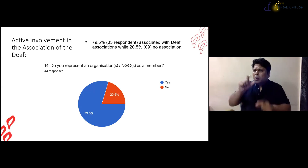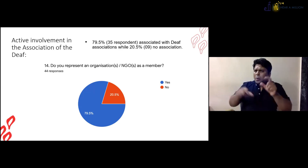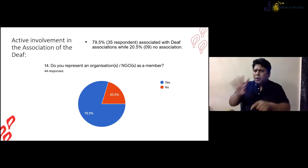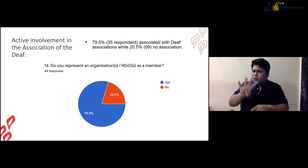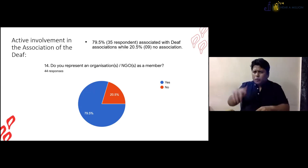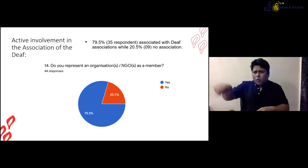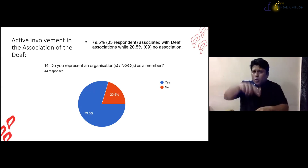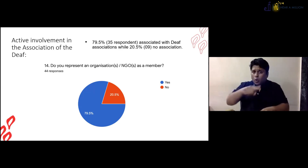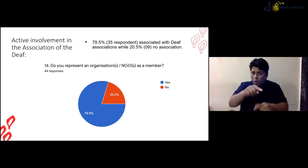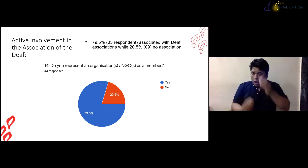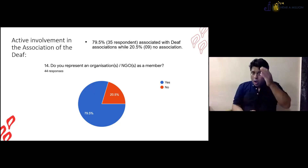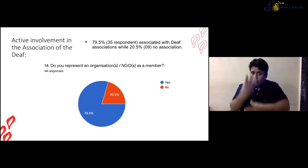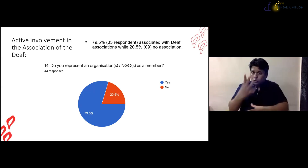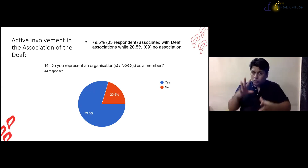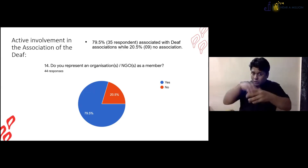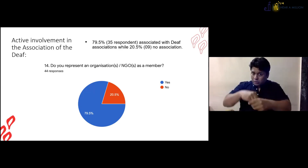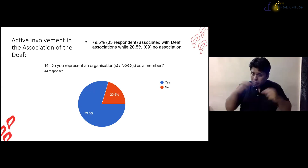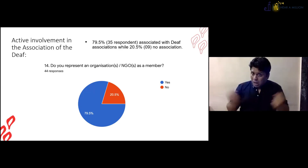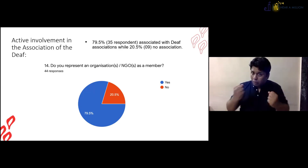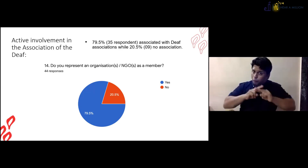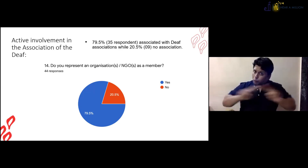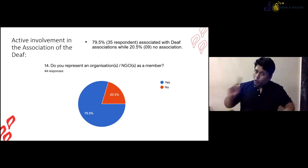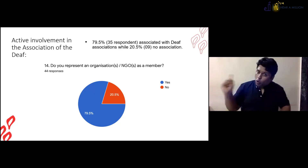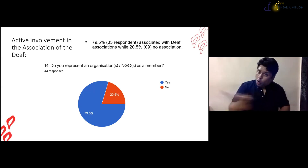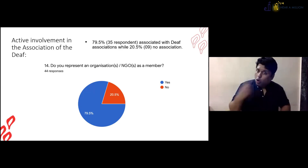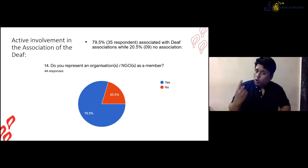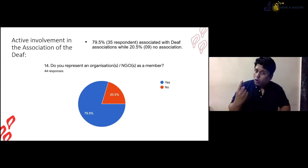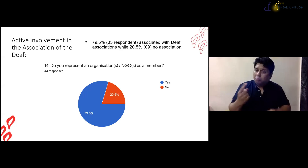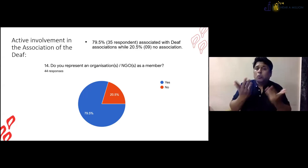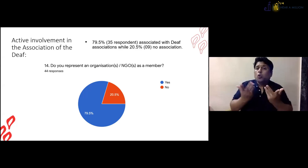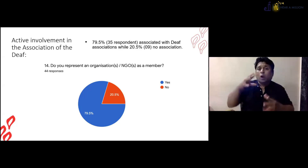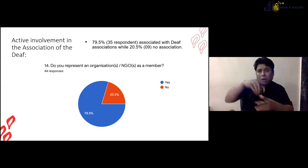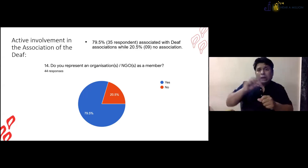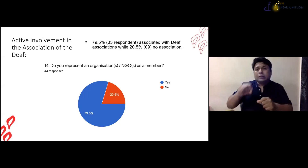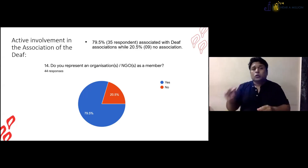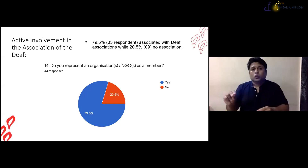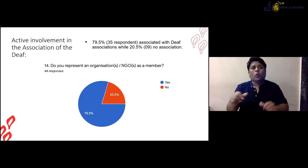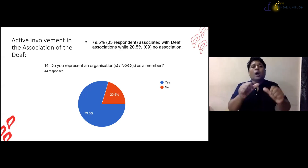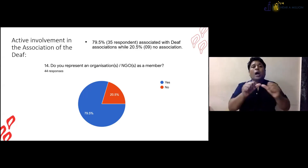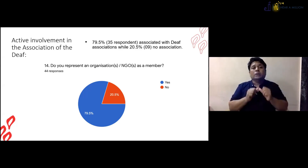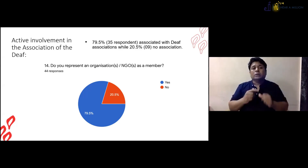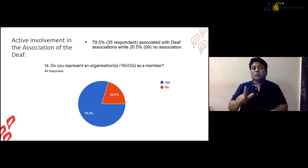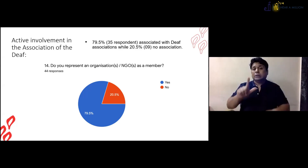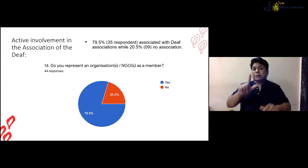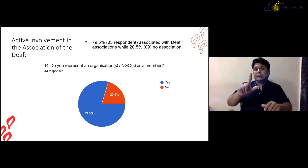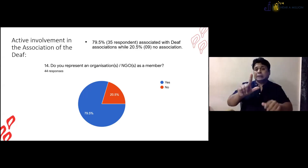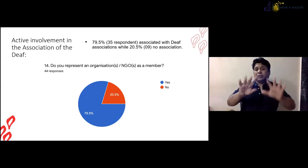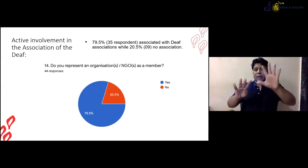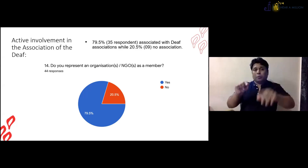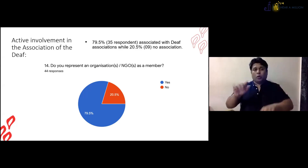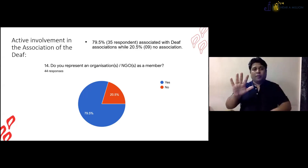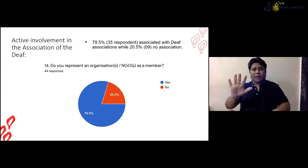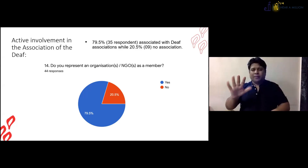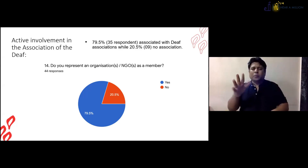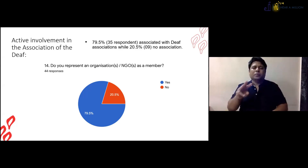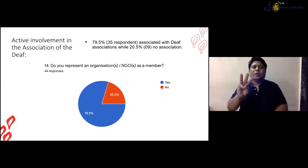We asked them that 44 people, are you a part of any association full time, or how are you a part of it?